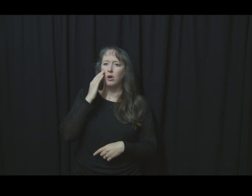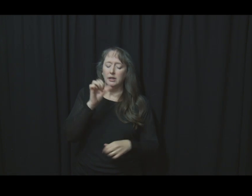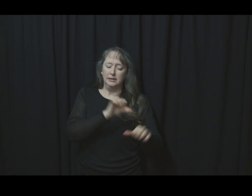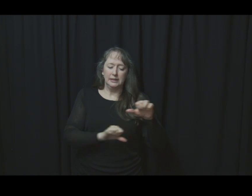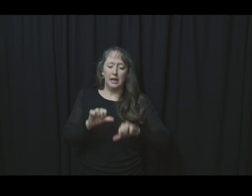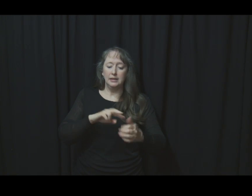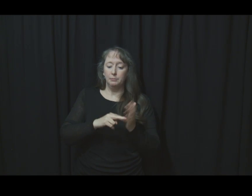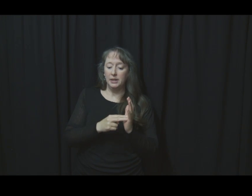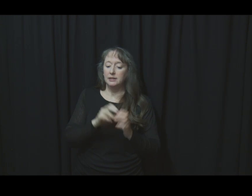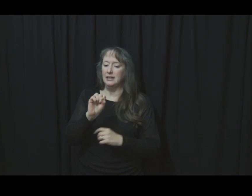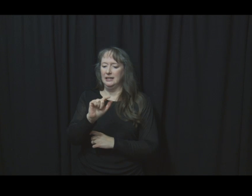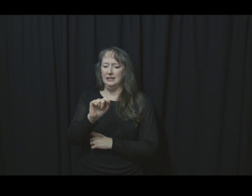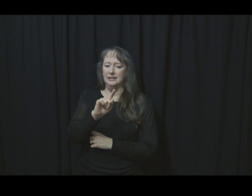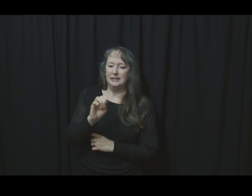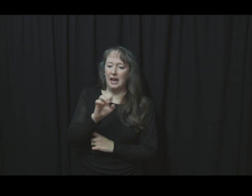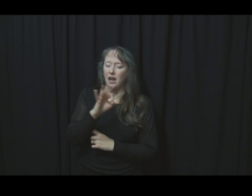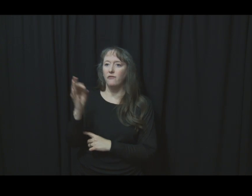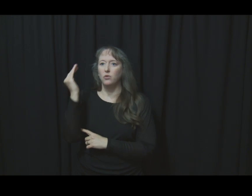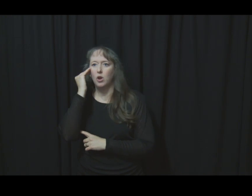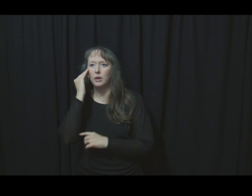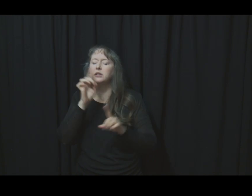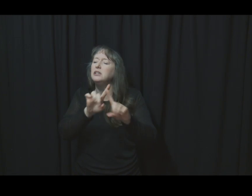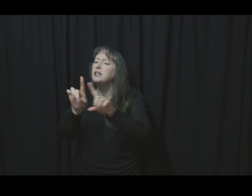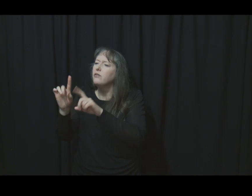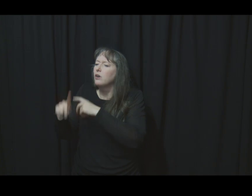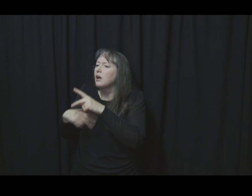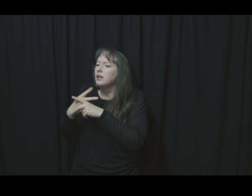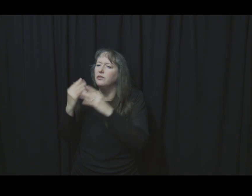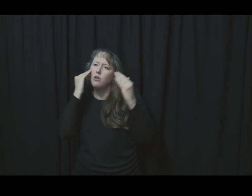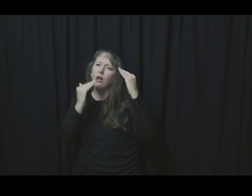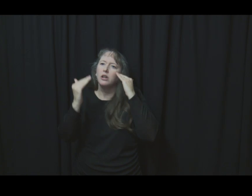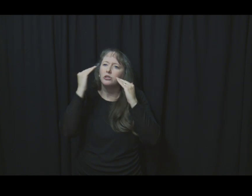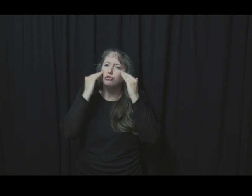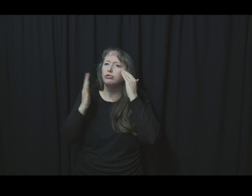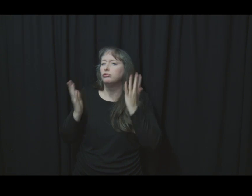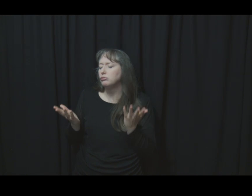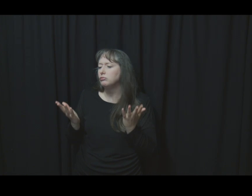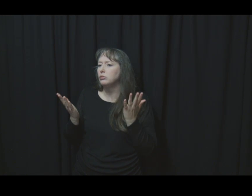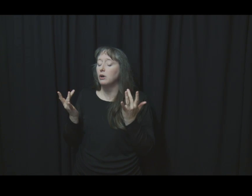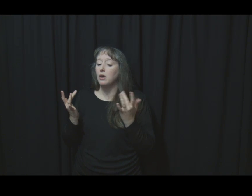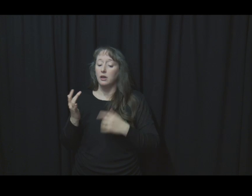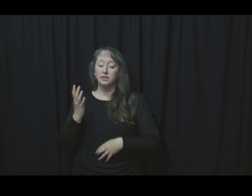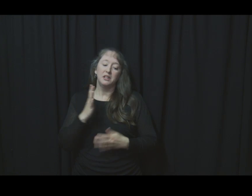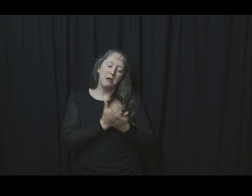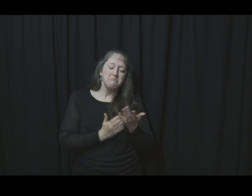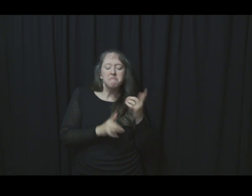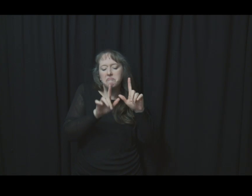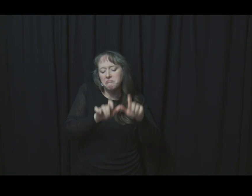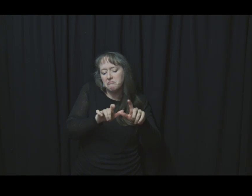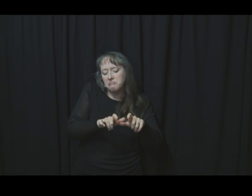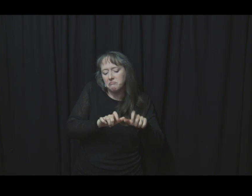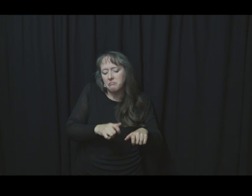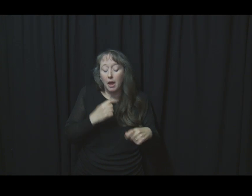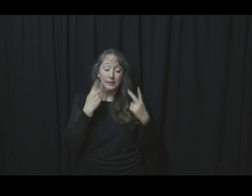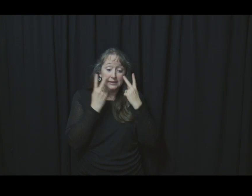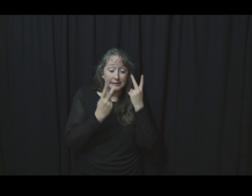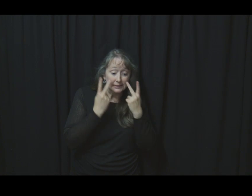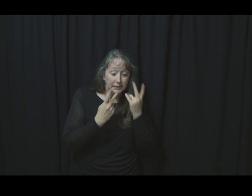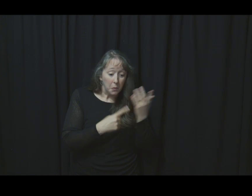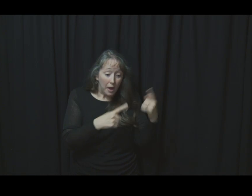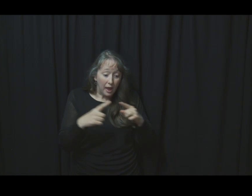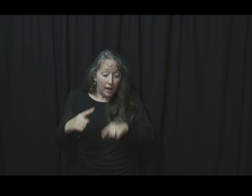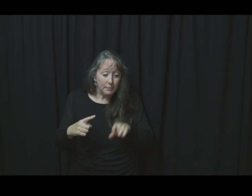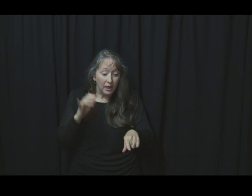knowledge. But there's different types of knowledge, and I believe this is where the confusion lies. There's experimental or observational science, as we call it. That's using